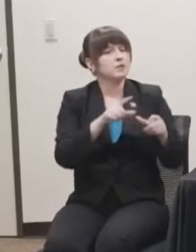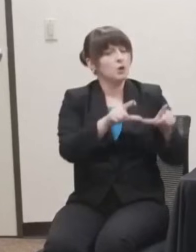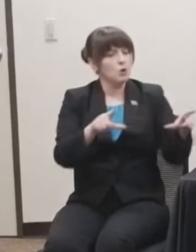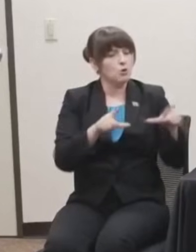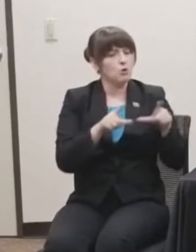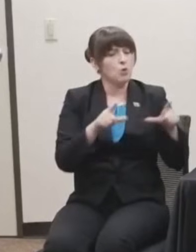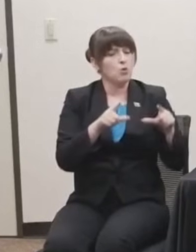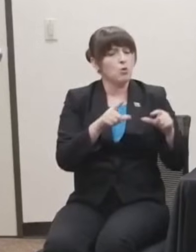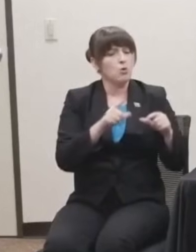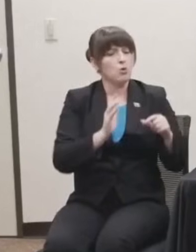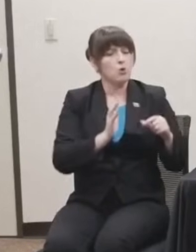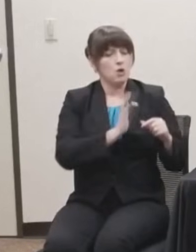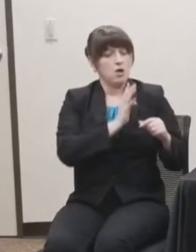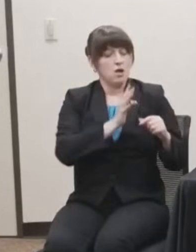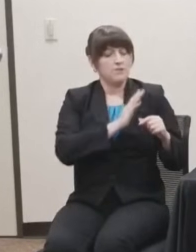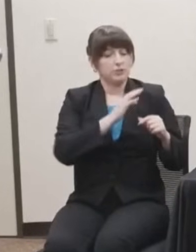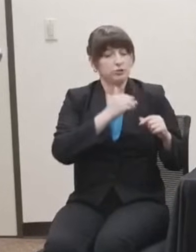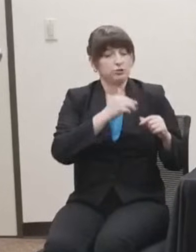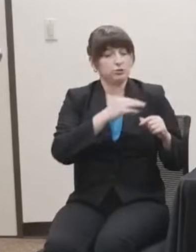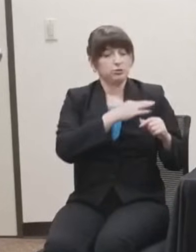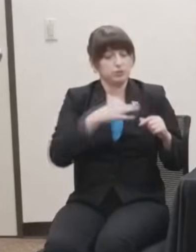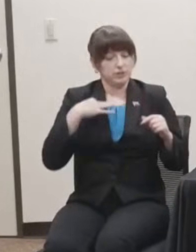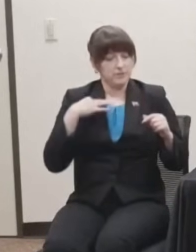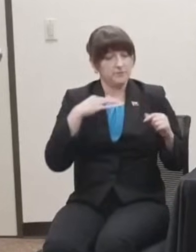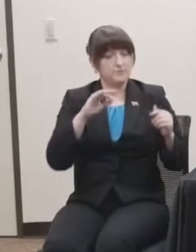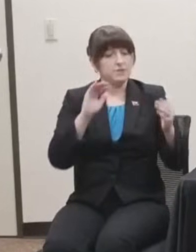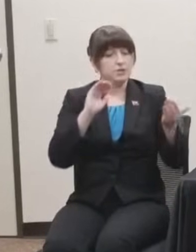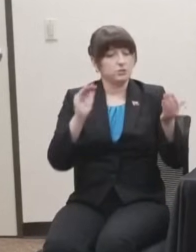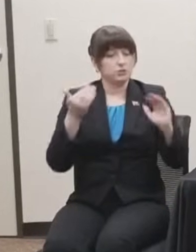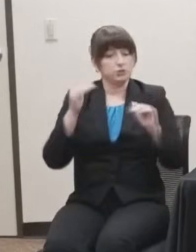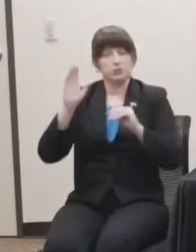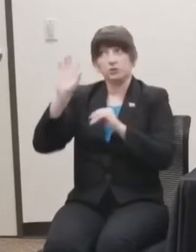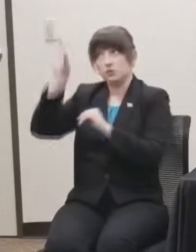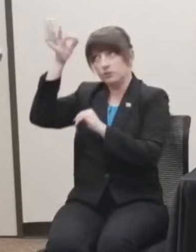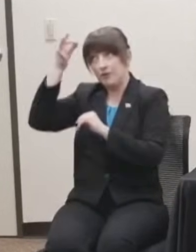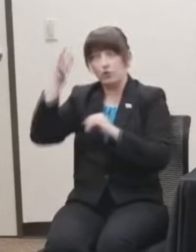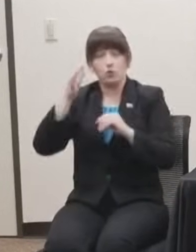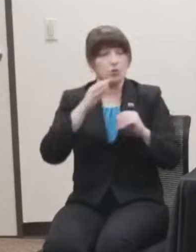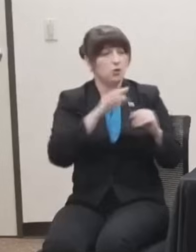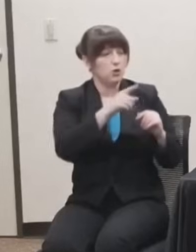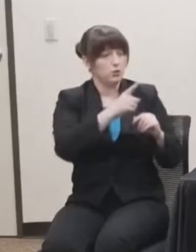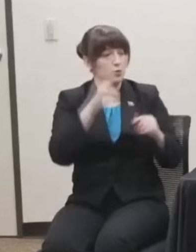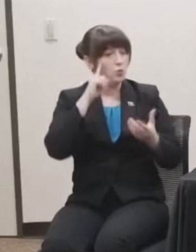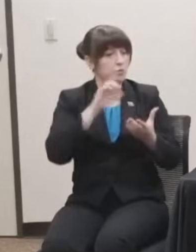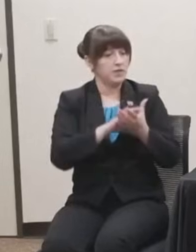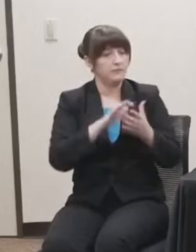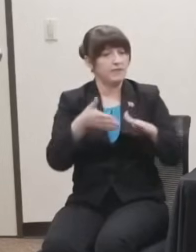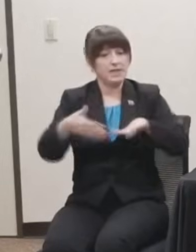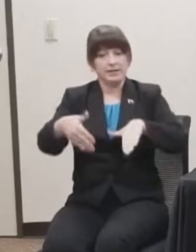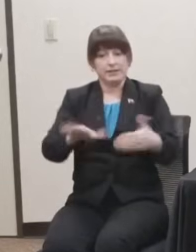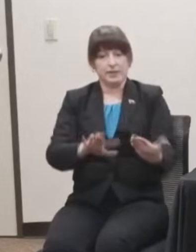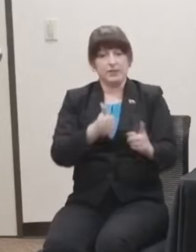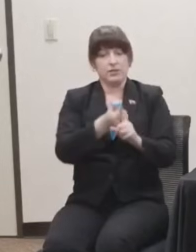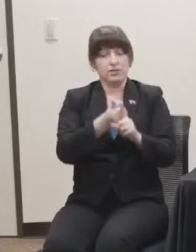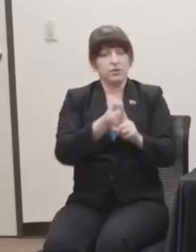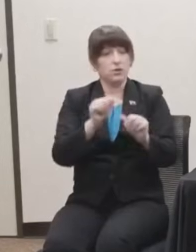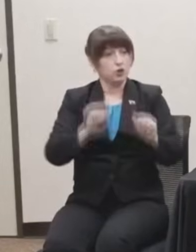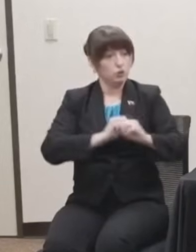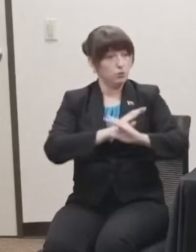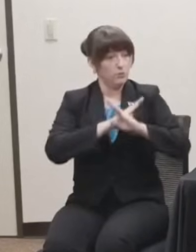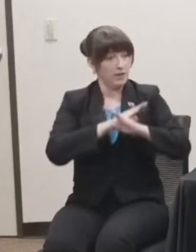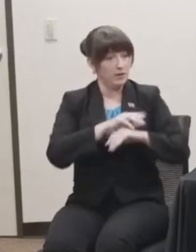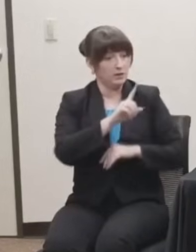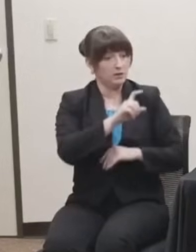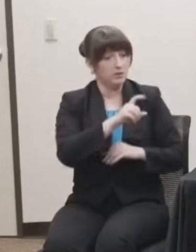state and federal government communicated with local officials, and whether you believe that these deaths were preventable? So there were multiple